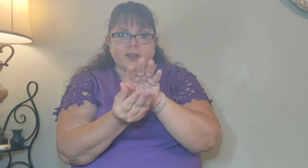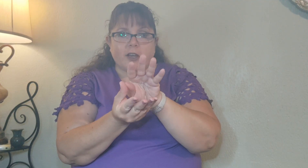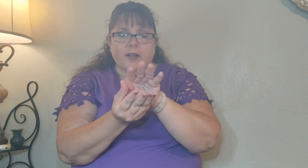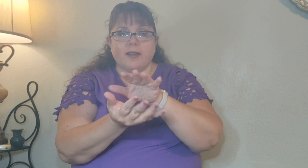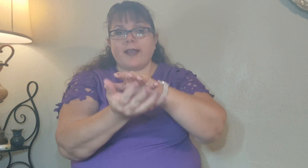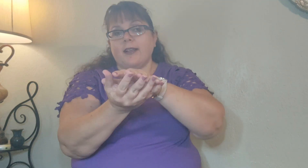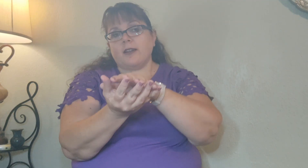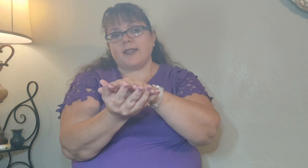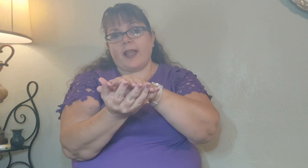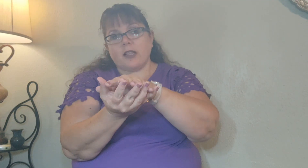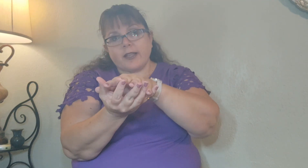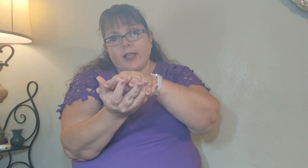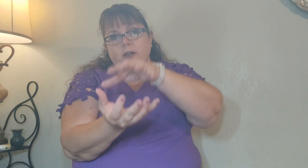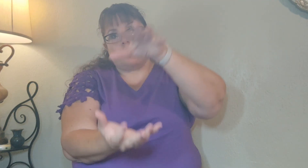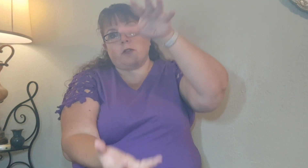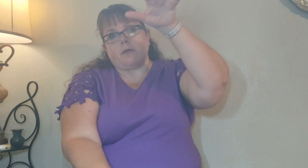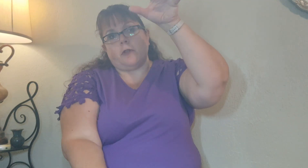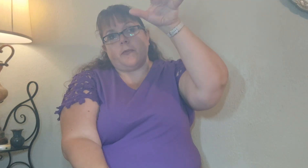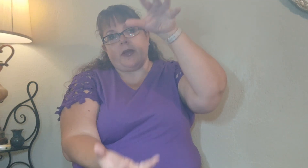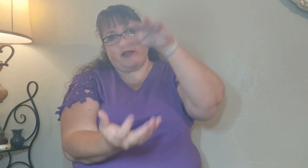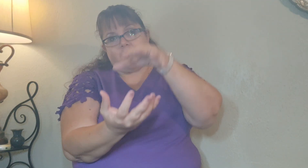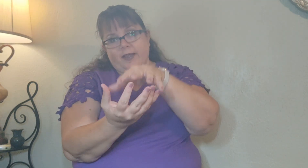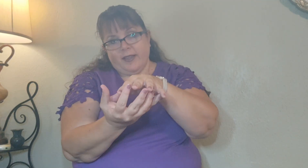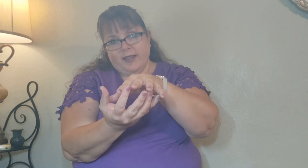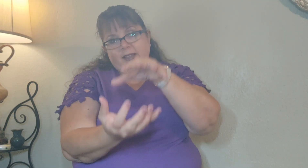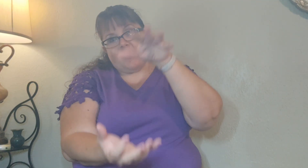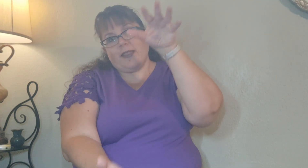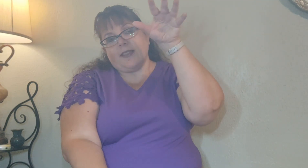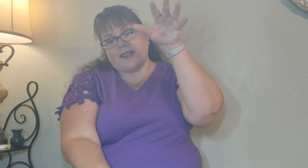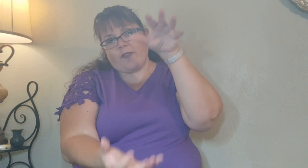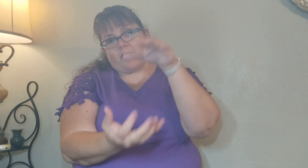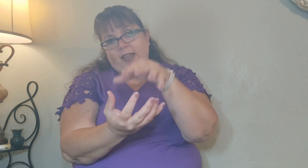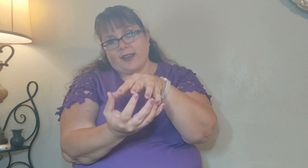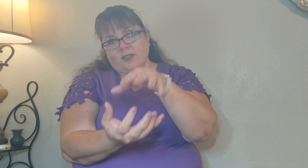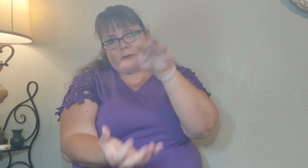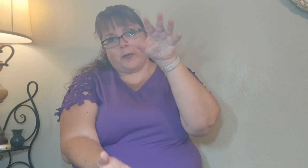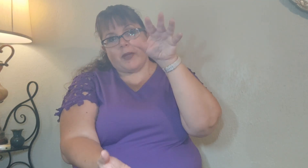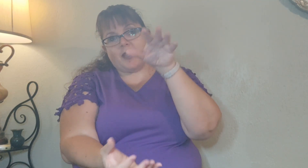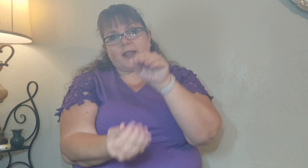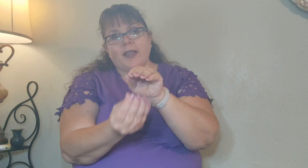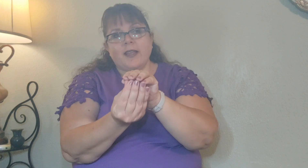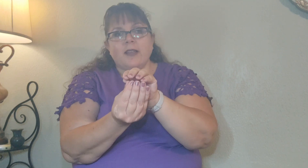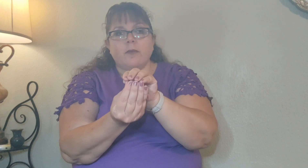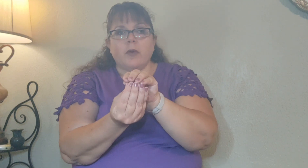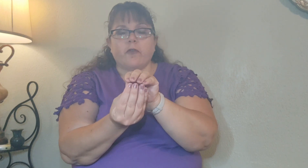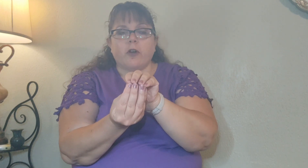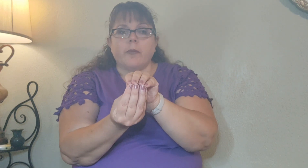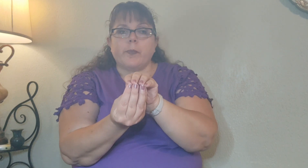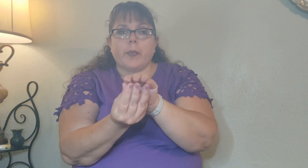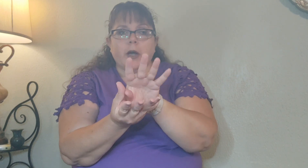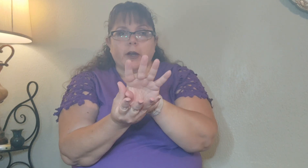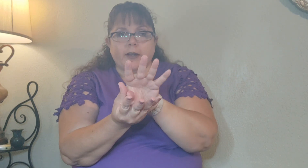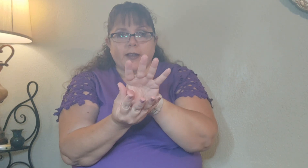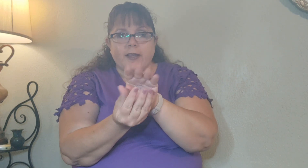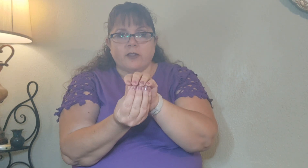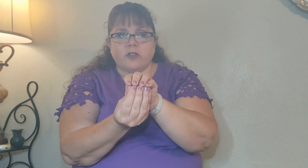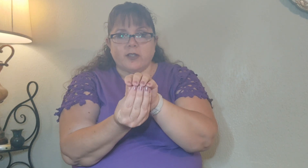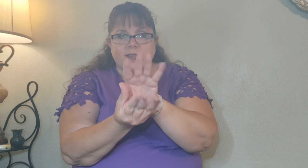dog, like, because alligators are real big. The sign for that is real big. But for a bark, it's